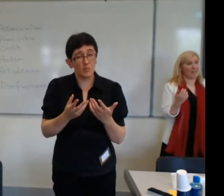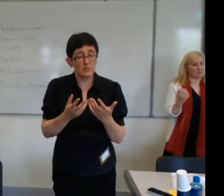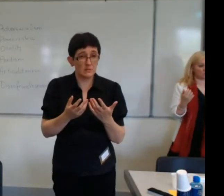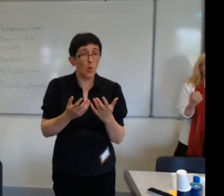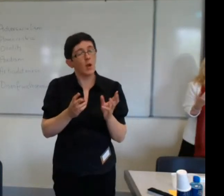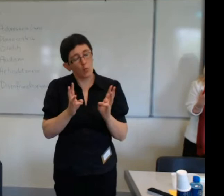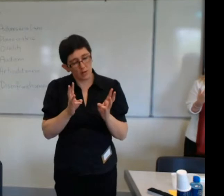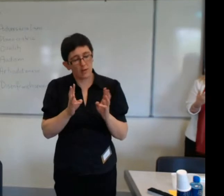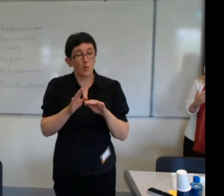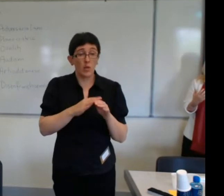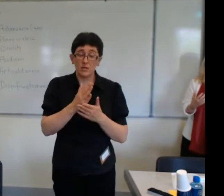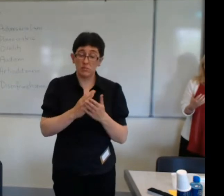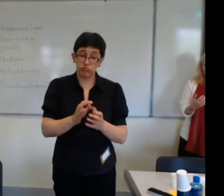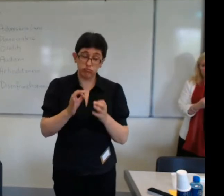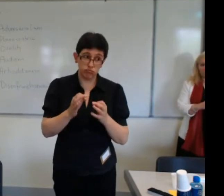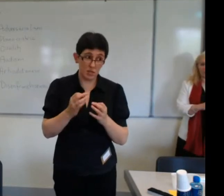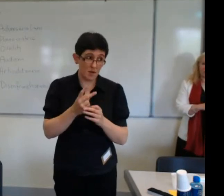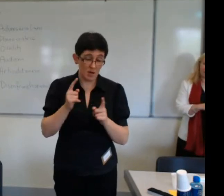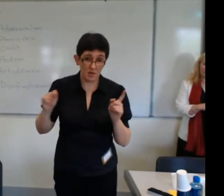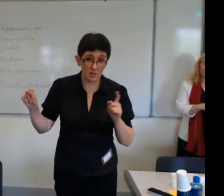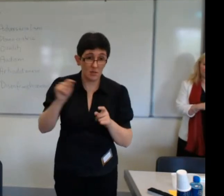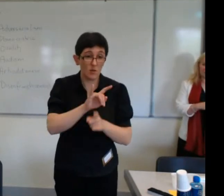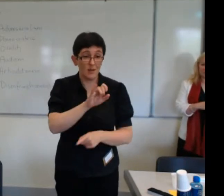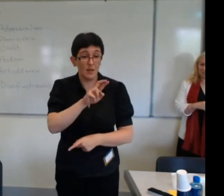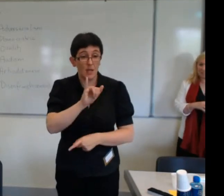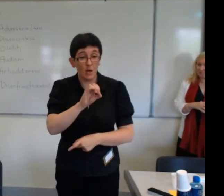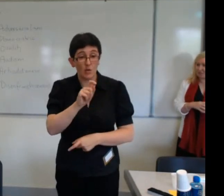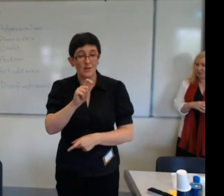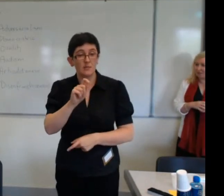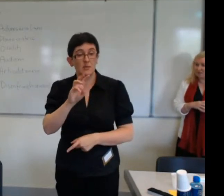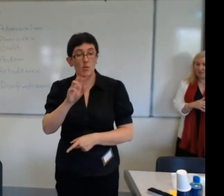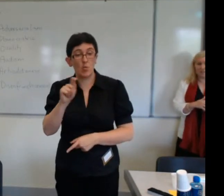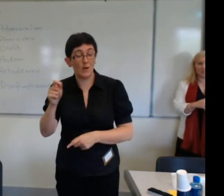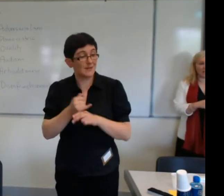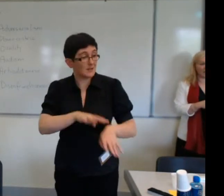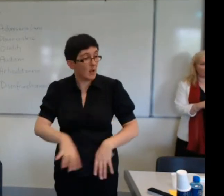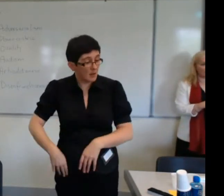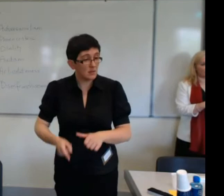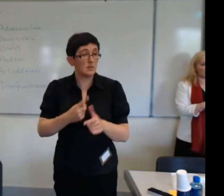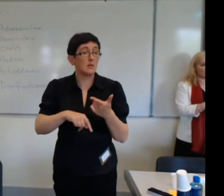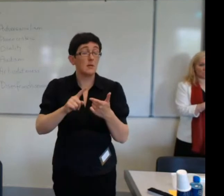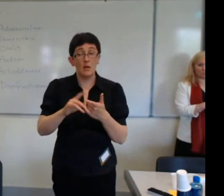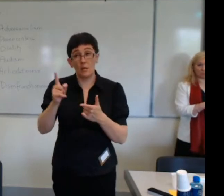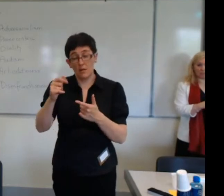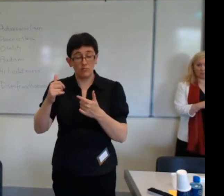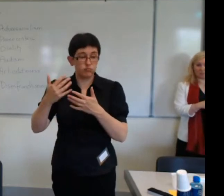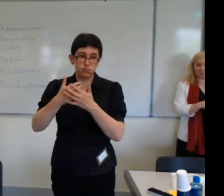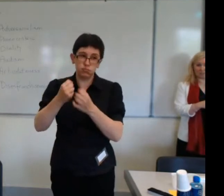We're working with some phenomenal partners. We're working with Heriot Watt University in Scotland. They have a great tradition of working with the